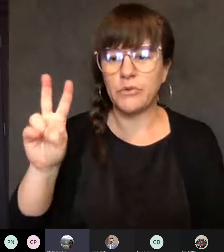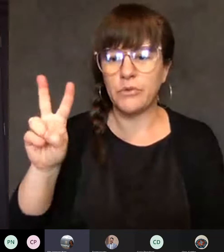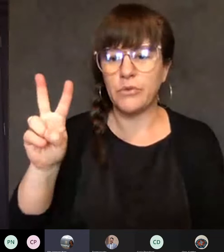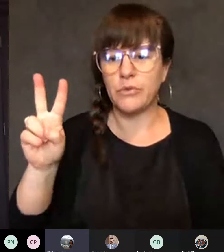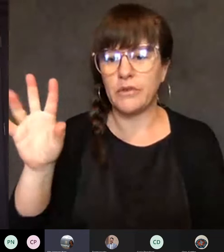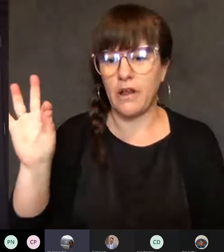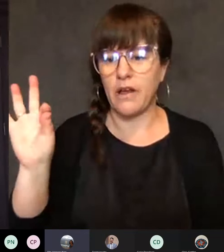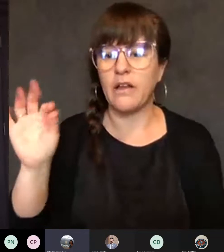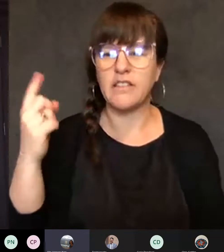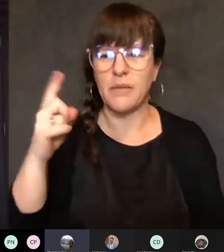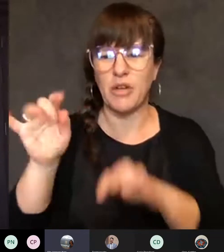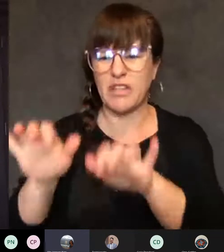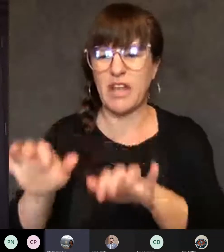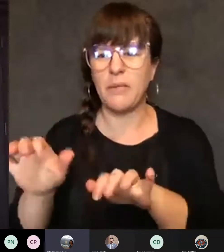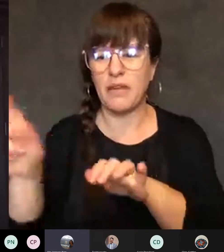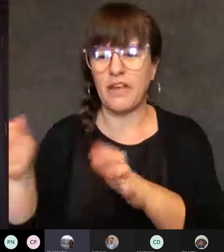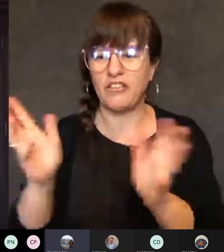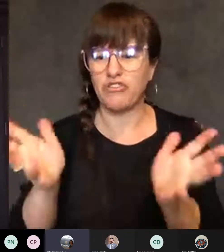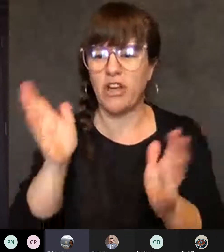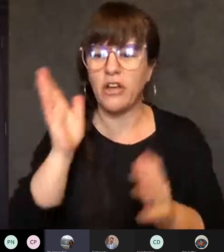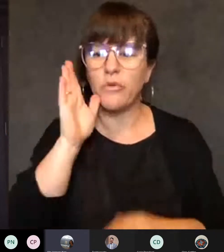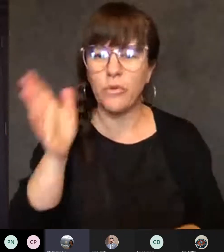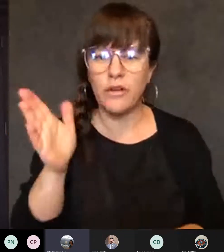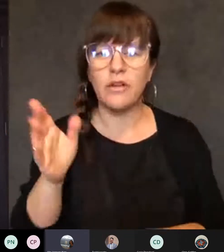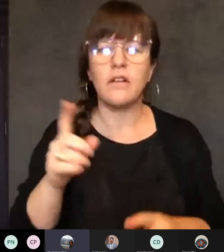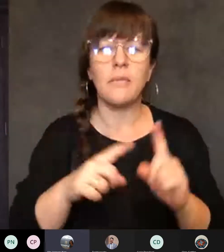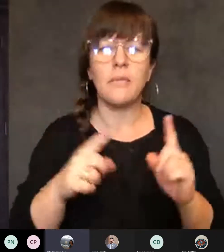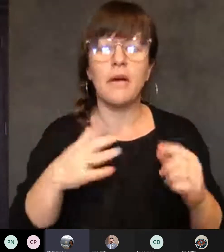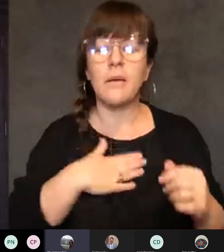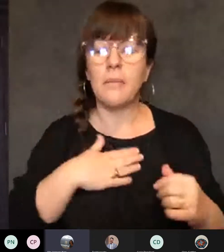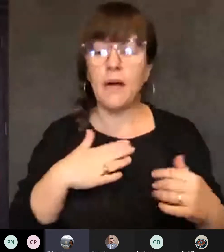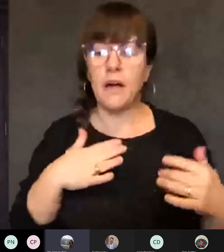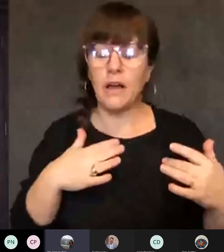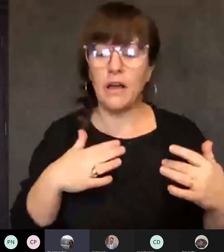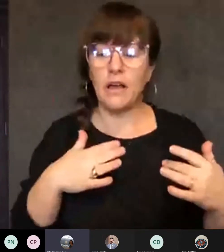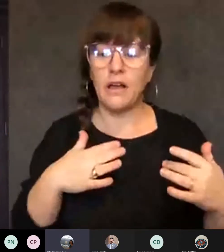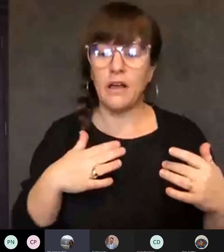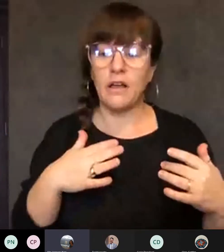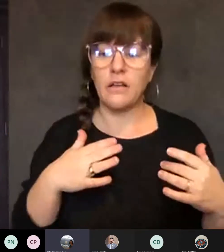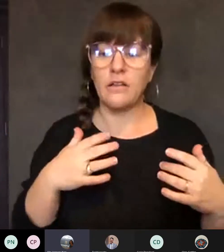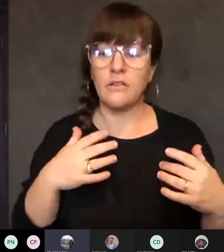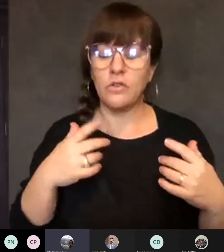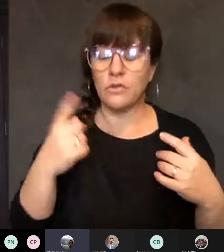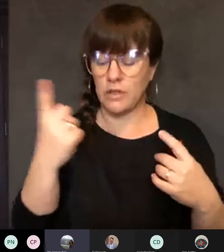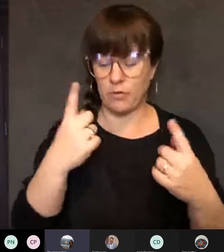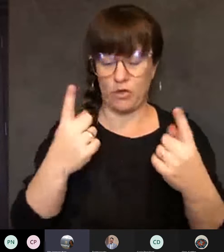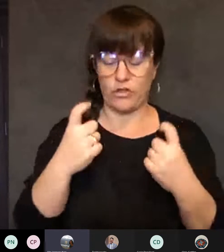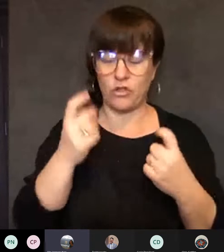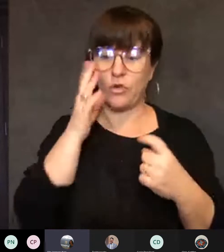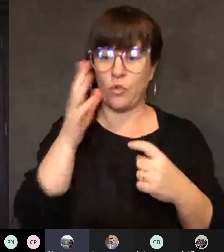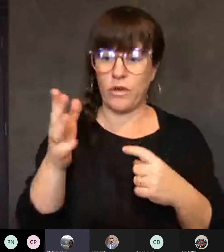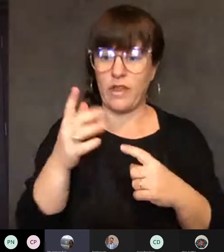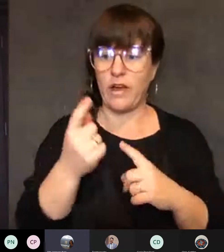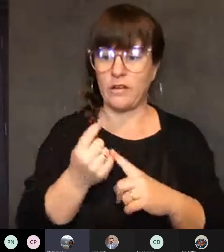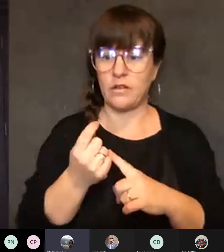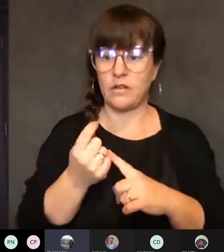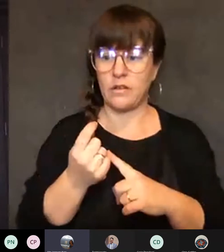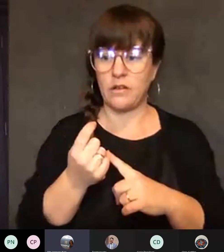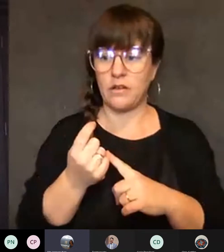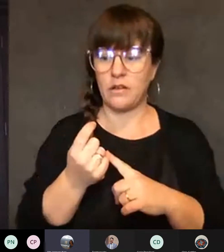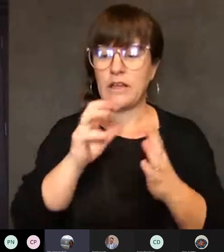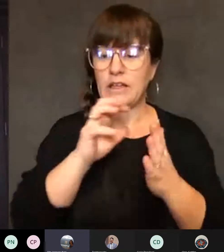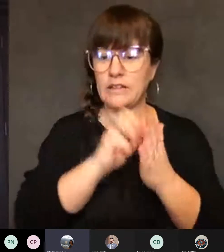was whether that would take away from the EEBs. It does not. So this is additional. You can still have your 6 credit hours